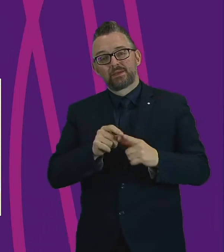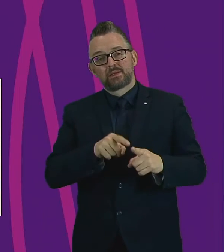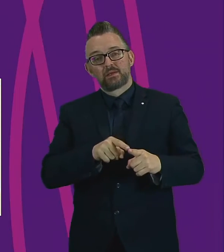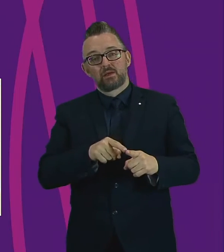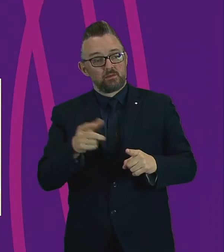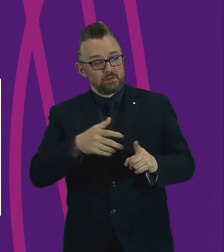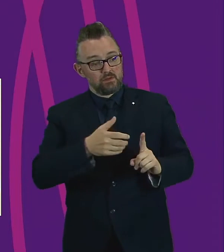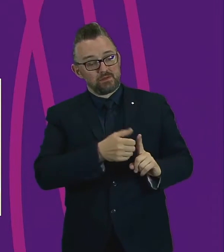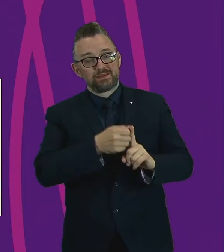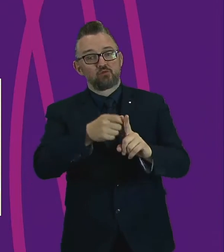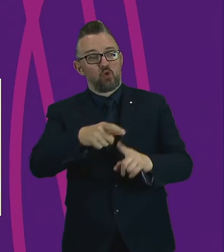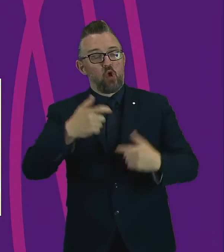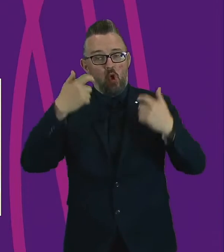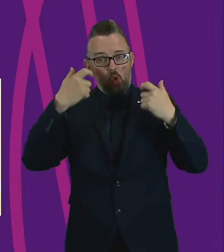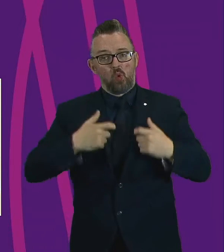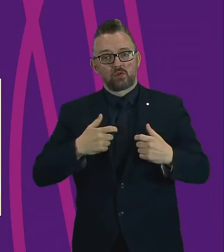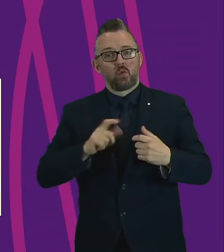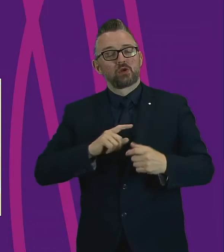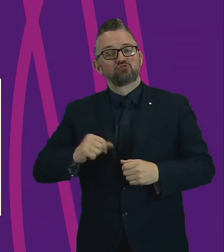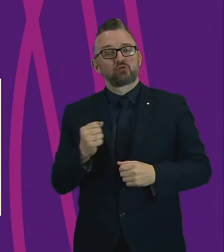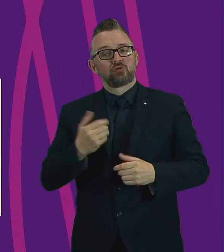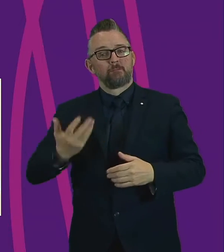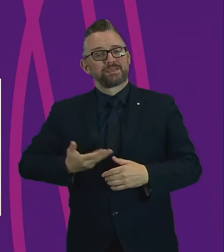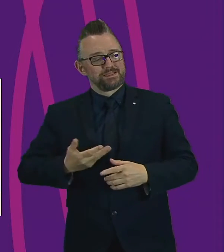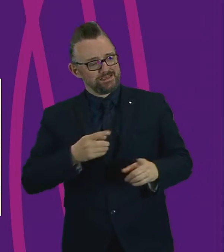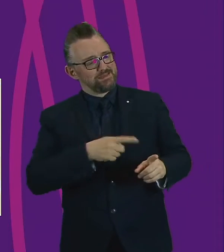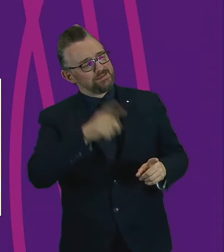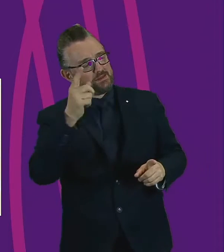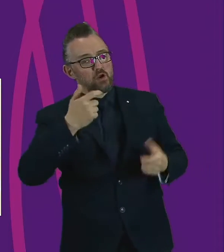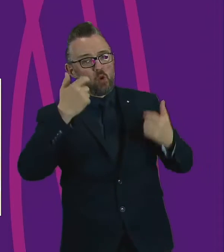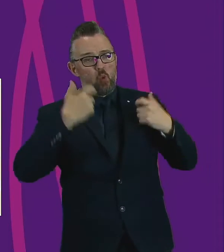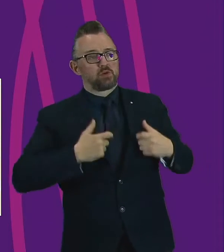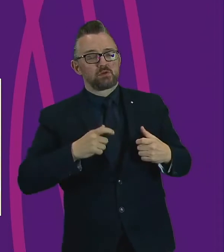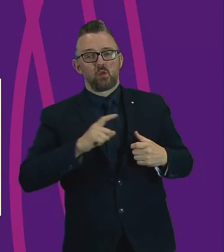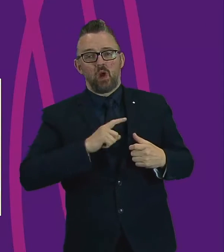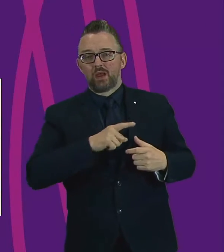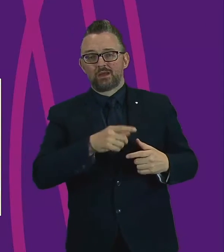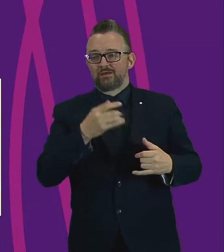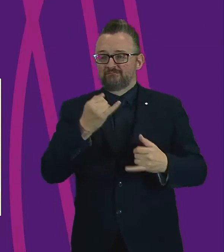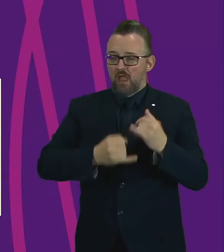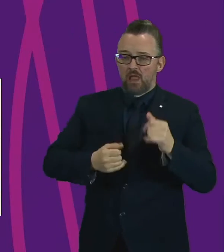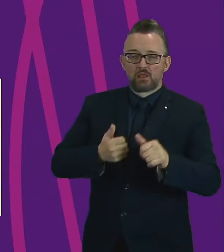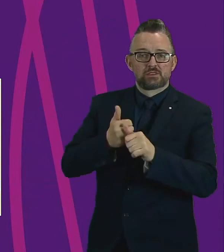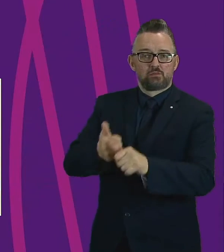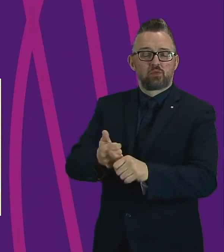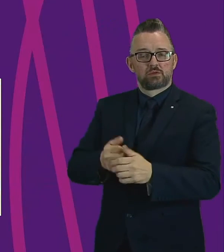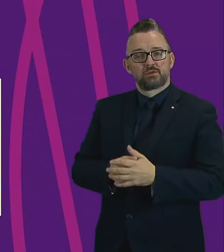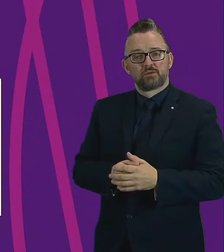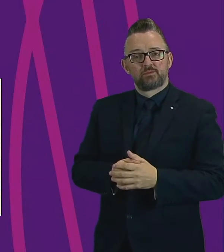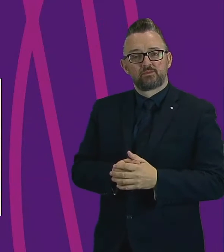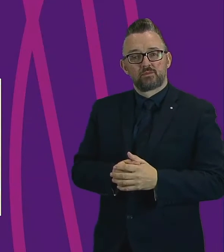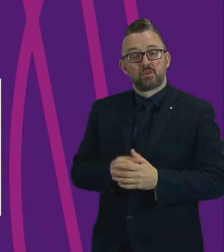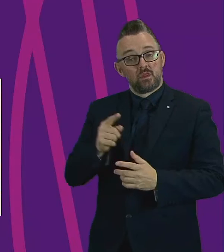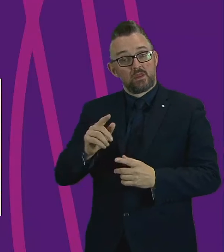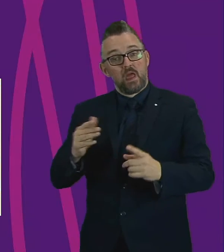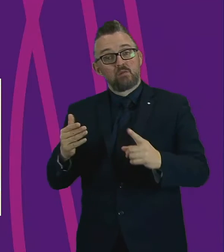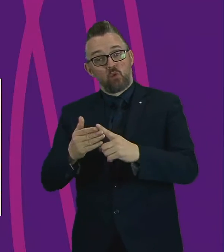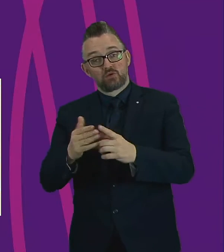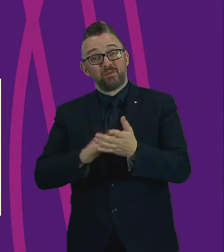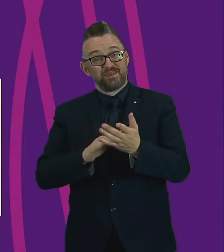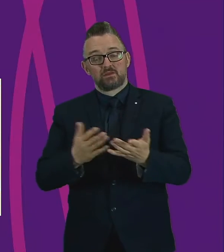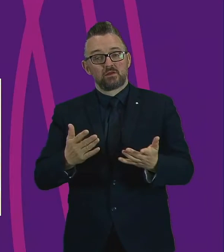court by Scottish businesses for what they regard as a failure to support adequately. This approach has put jobs